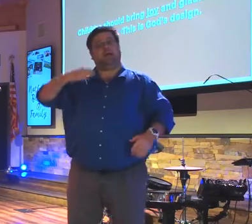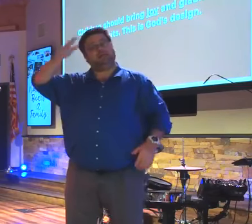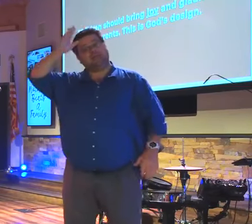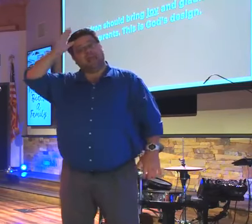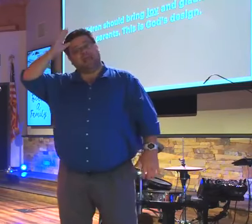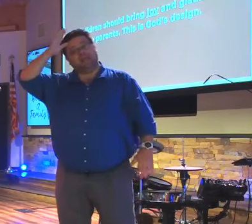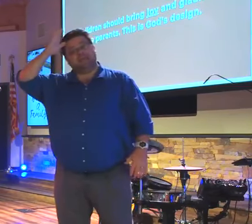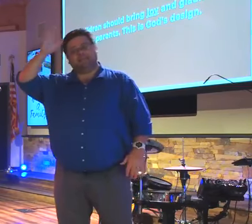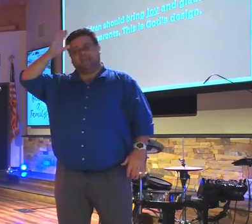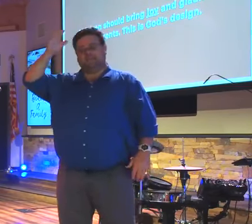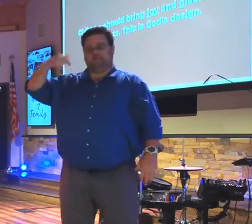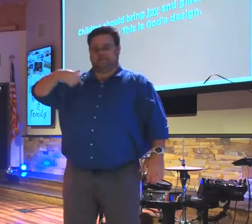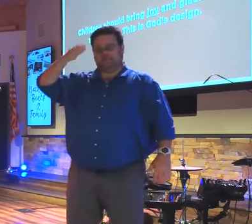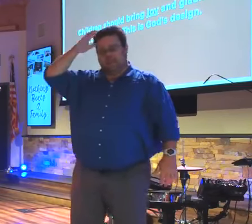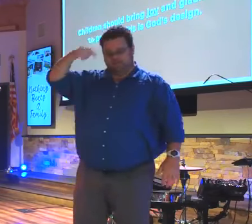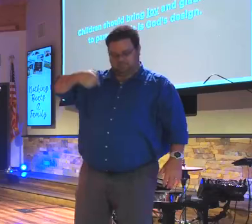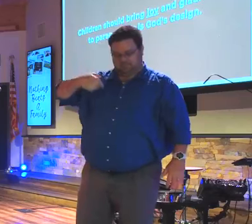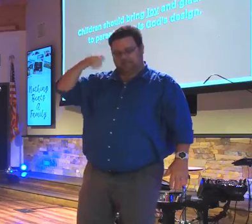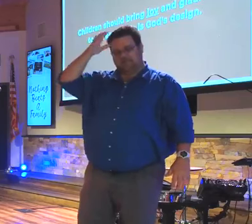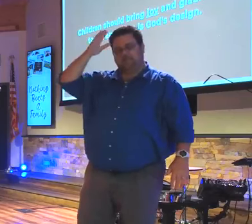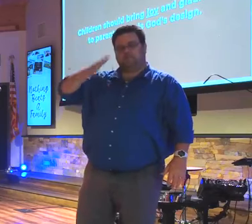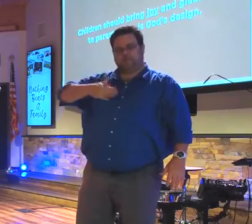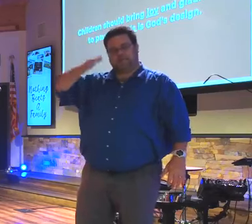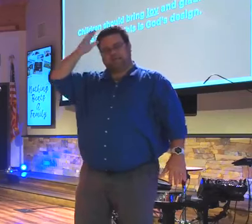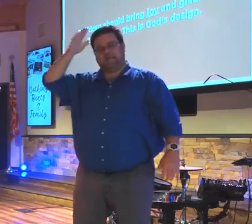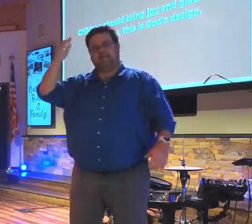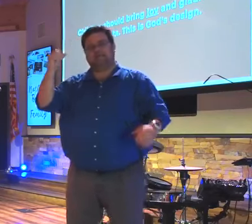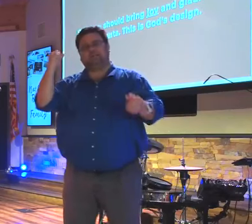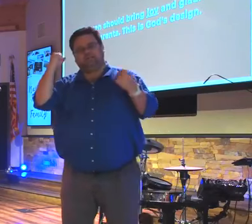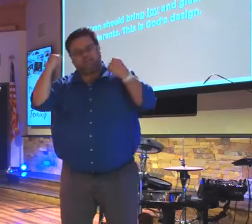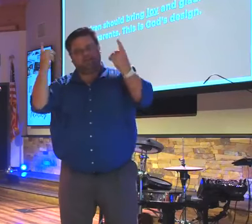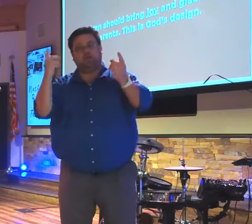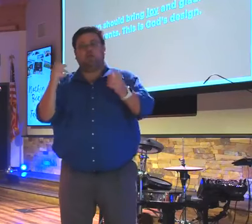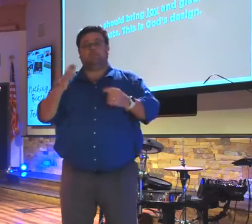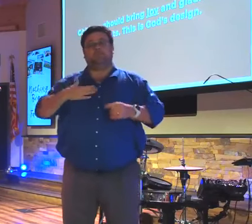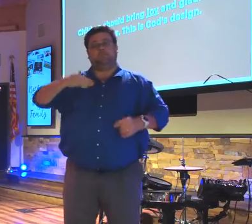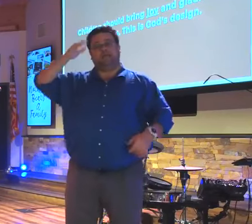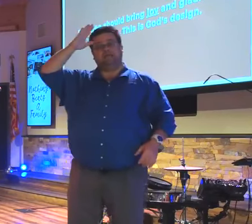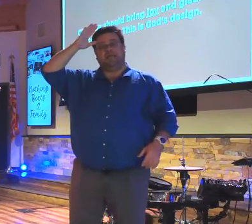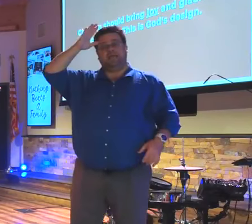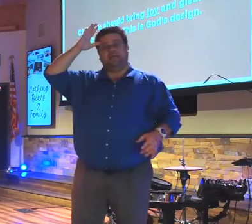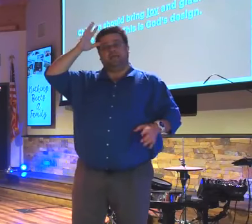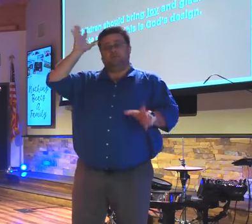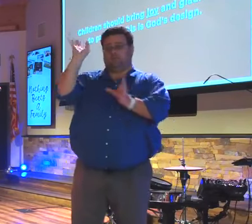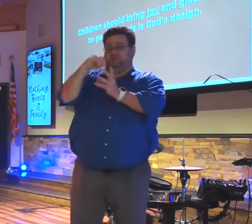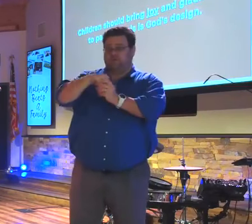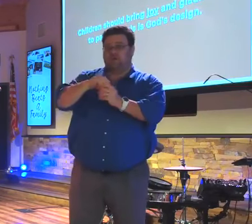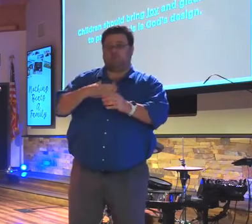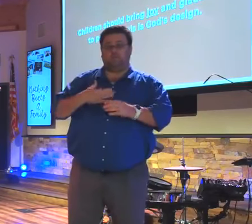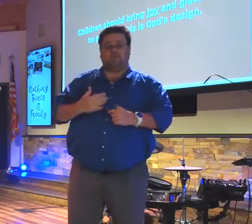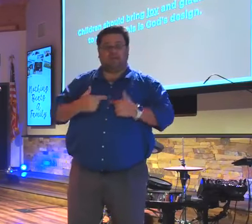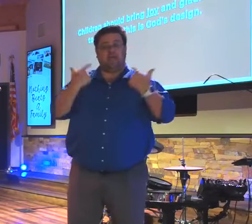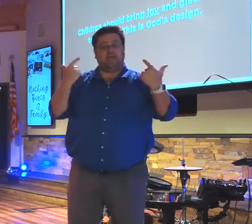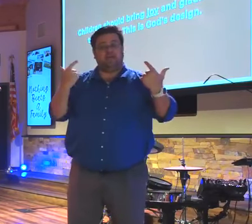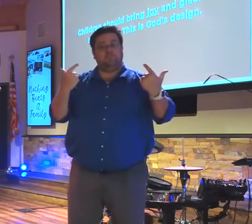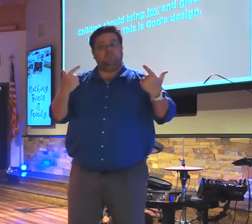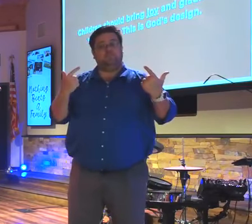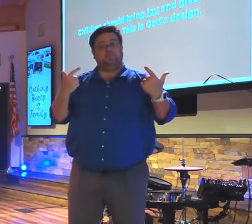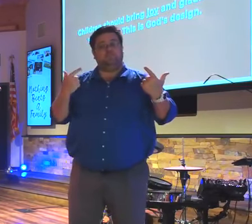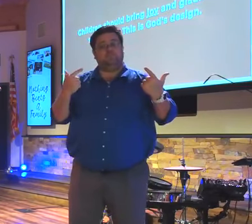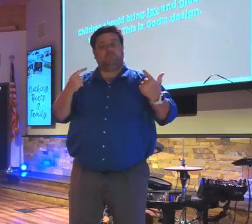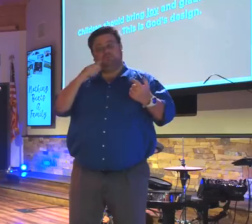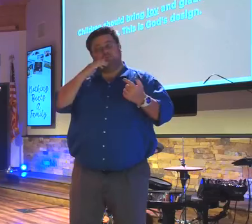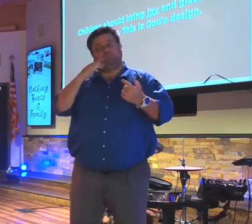just say dad because I'm a dad, so I can kind of relate to that. My dad was very active in my life, which